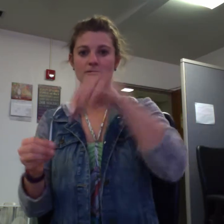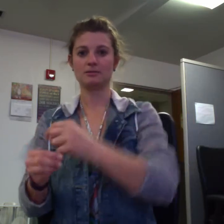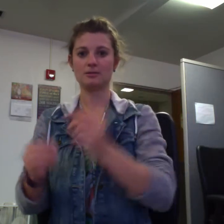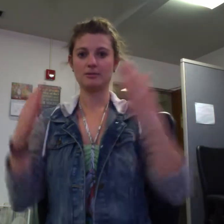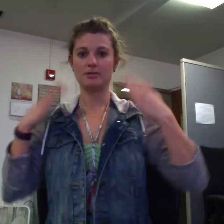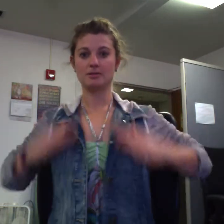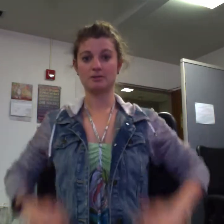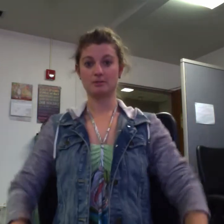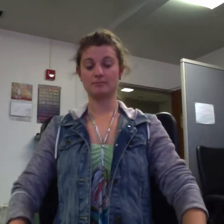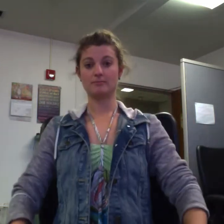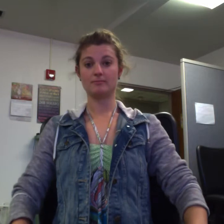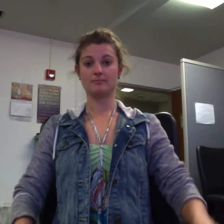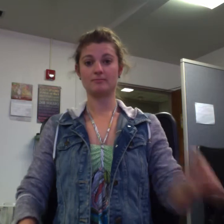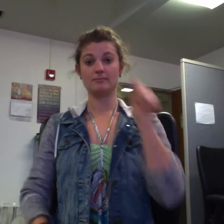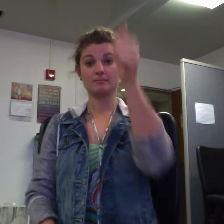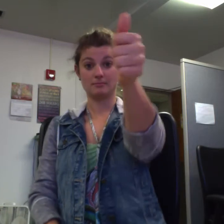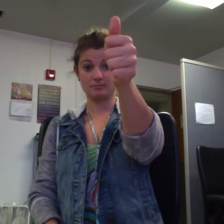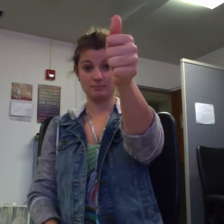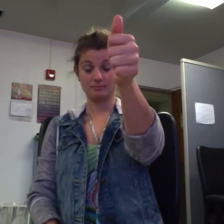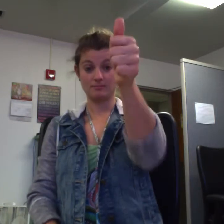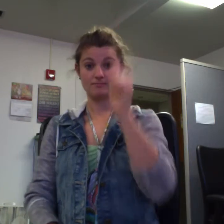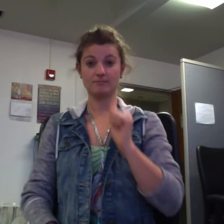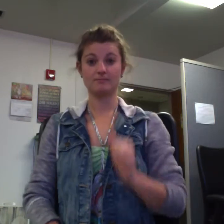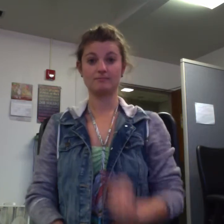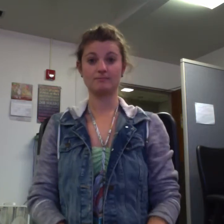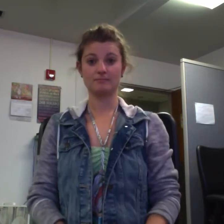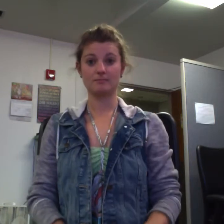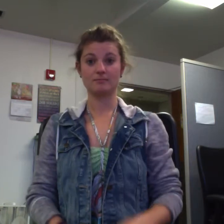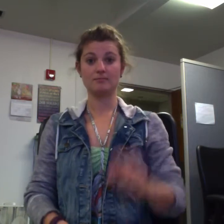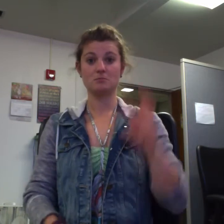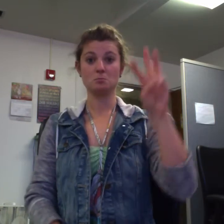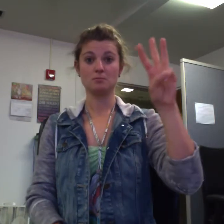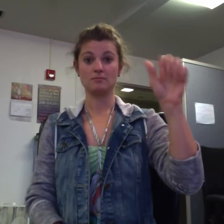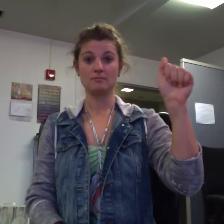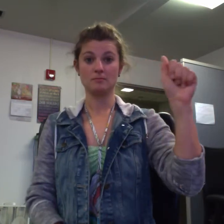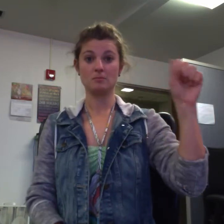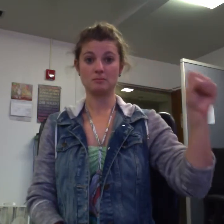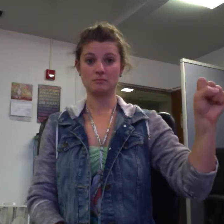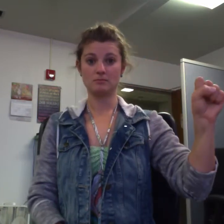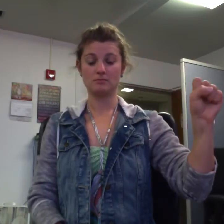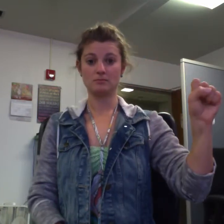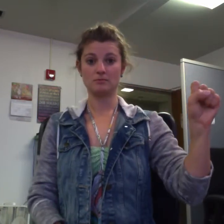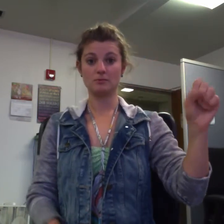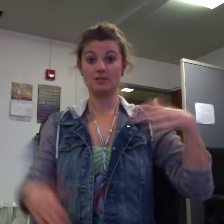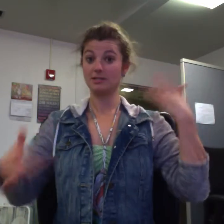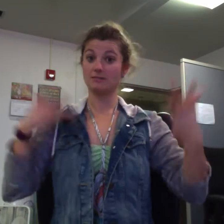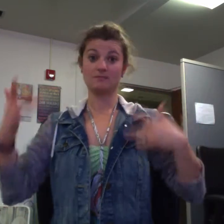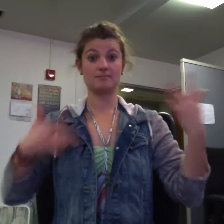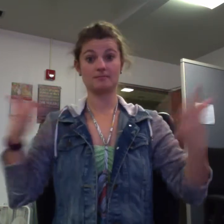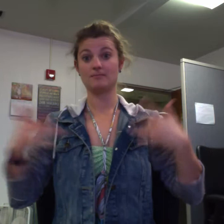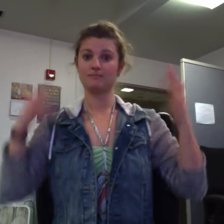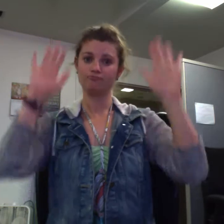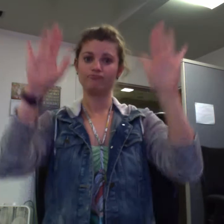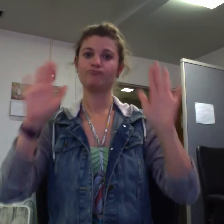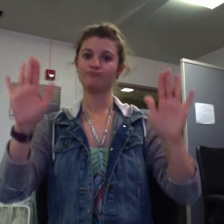dress by herself was novel and exciting. And